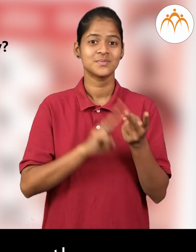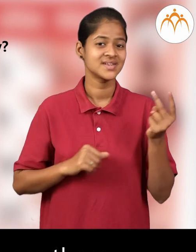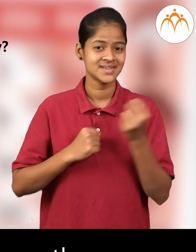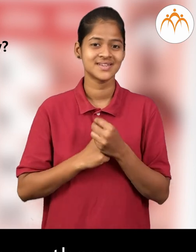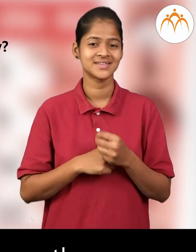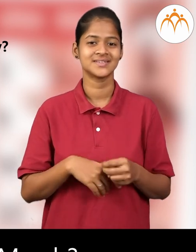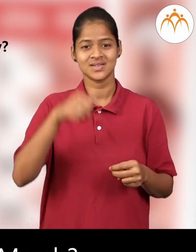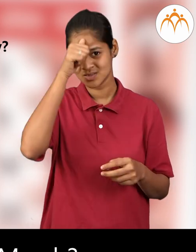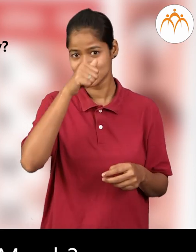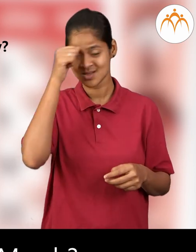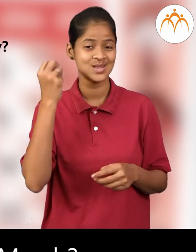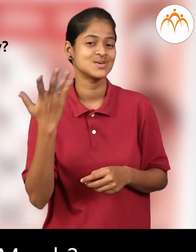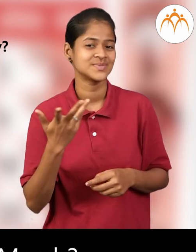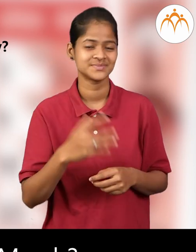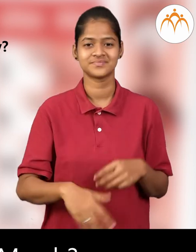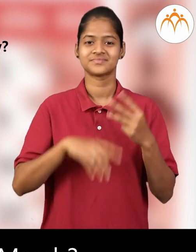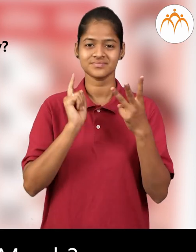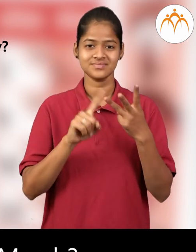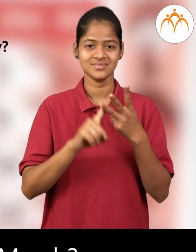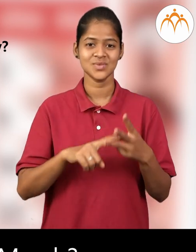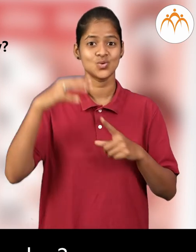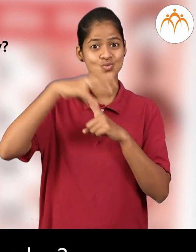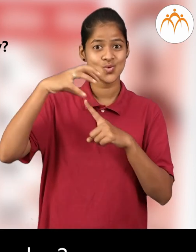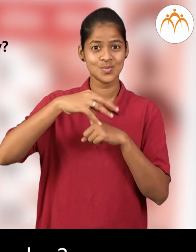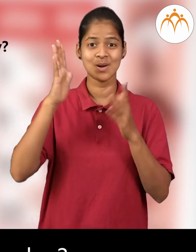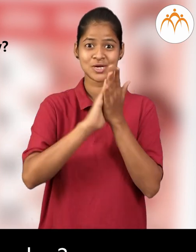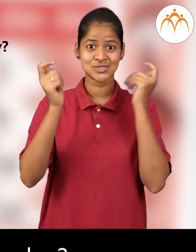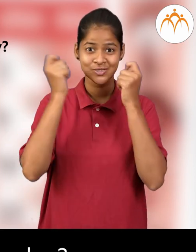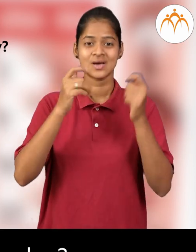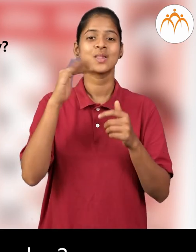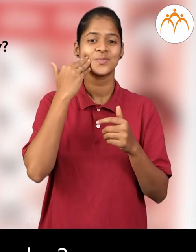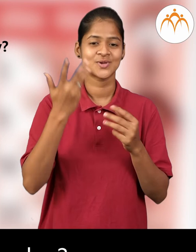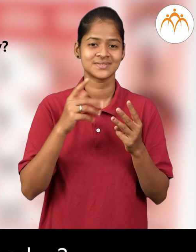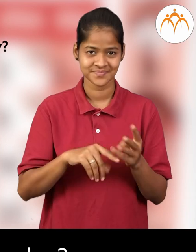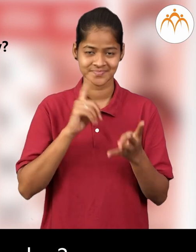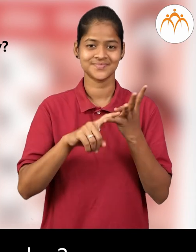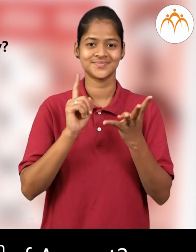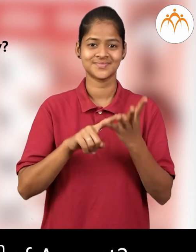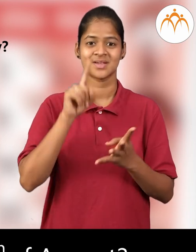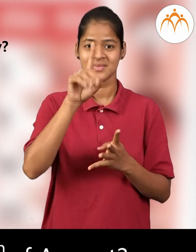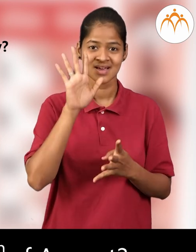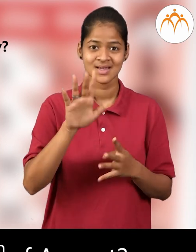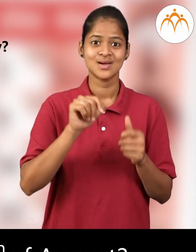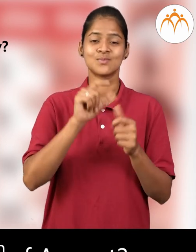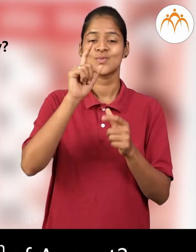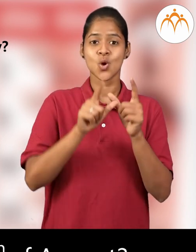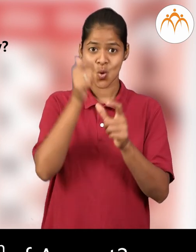there in the month of March? When is Gudi Padwa? What day is it on